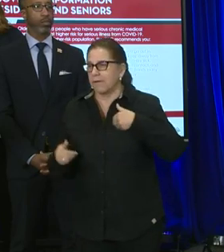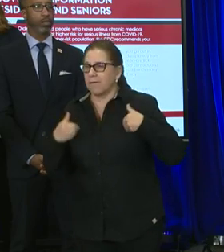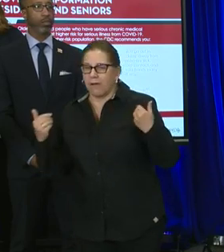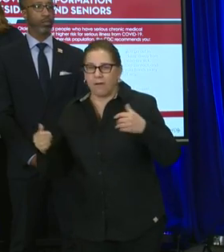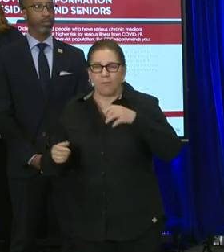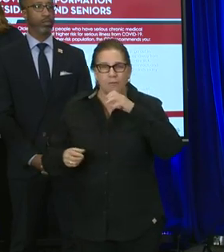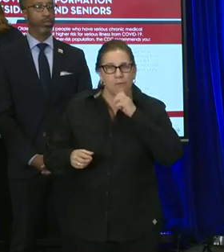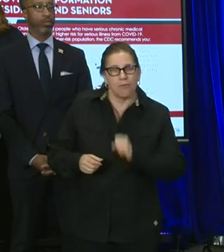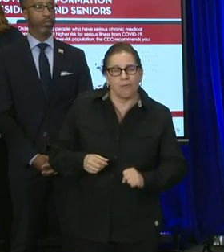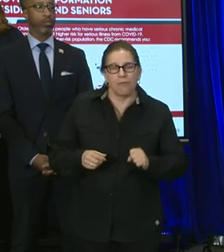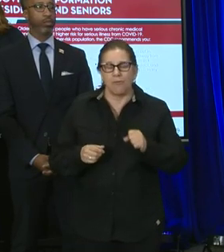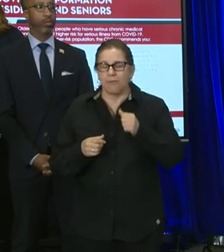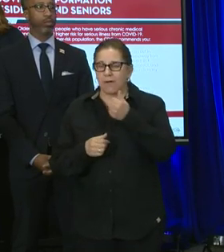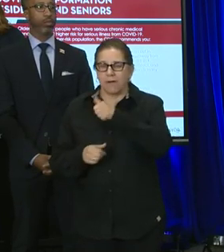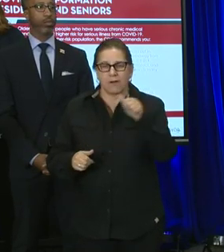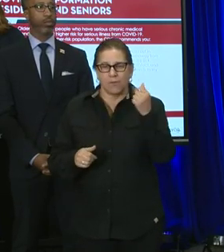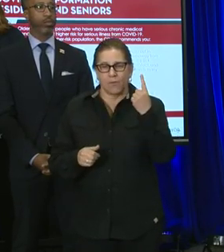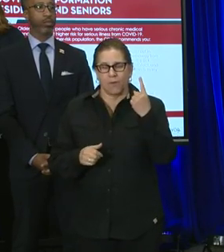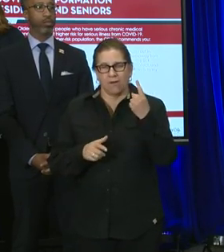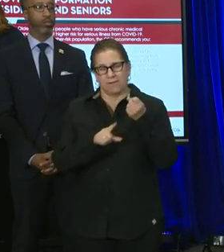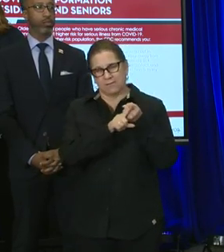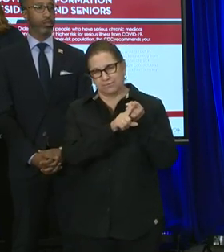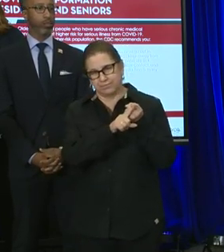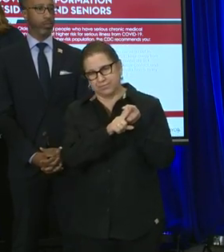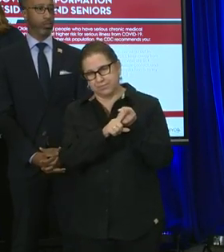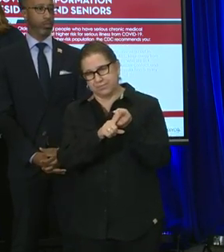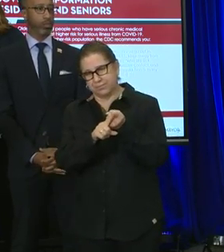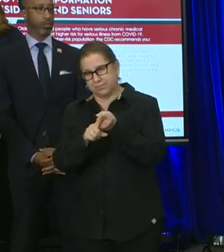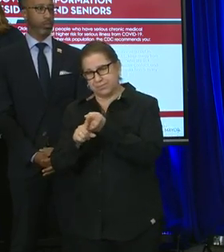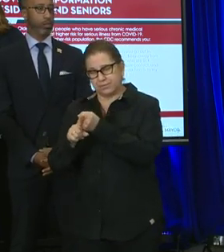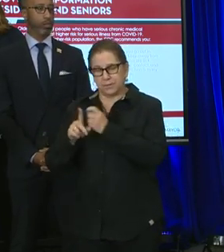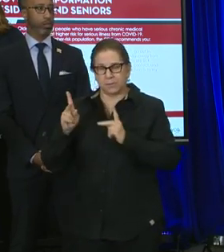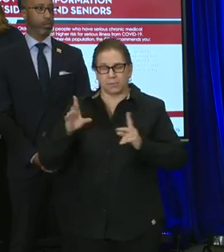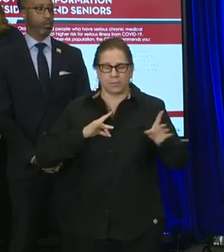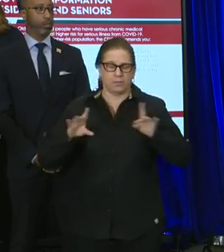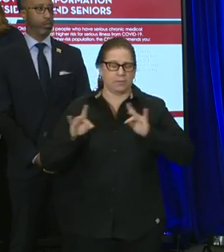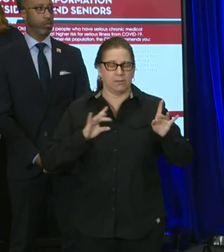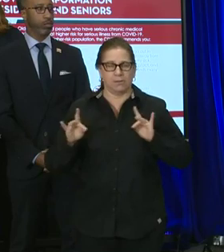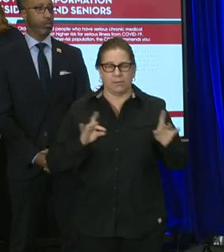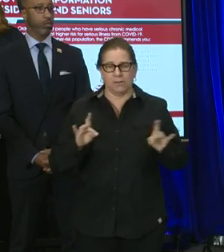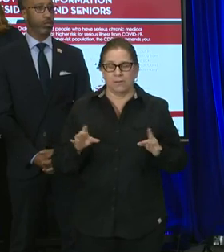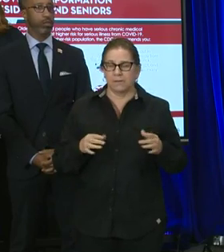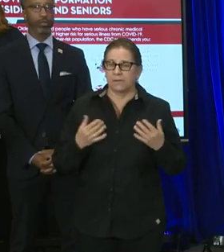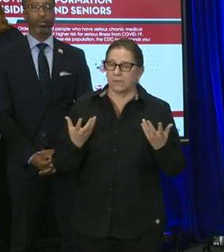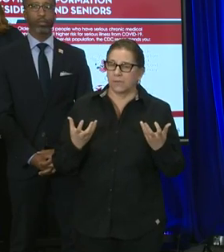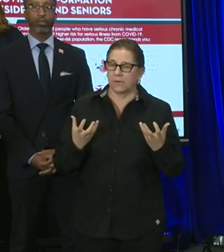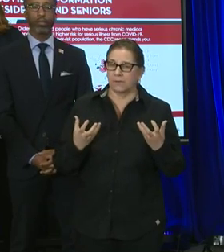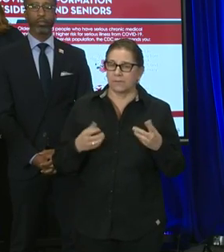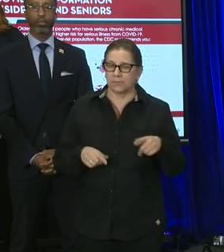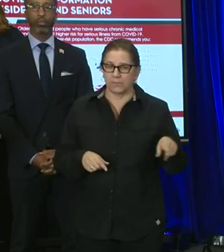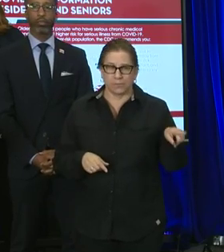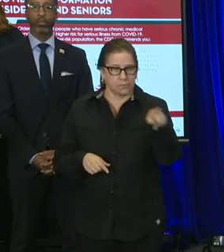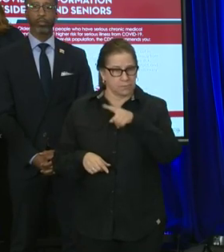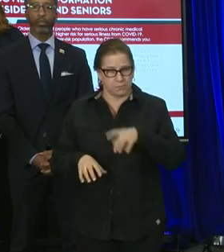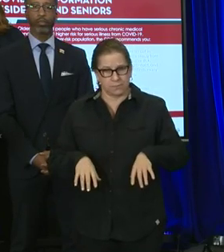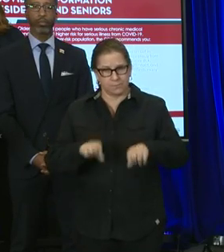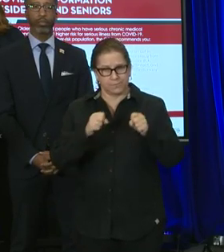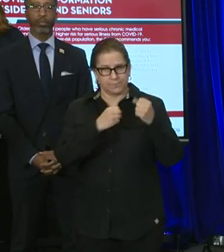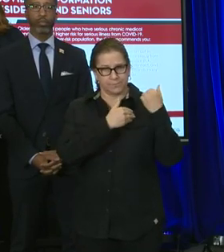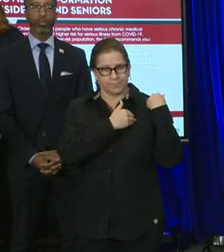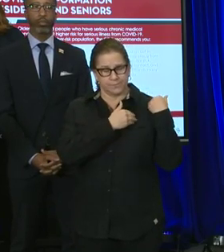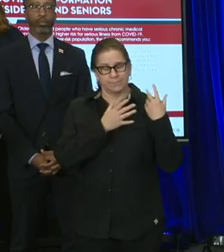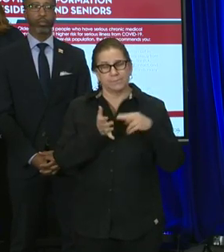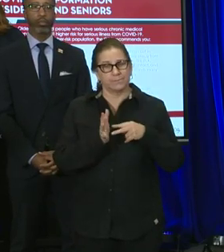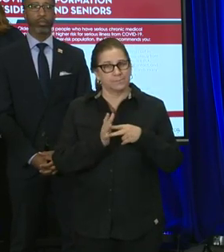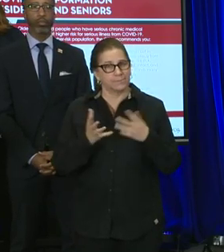this weekend, we're calling on everyone in our community to do their part to slow the spread. Stay home.